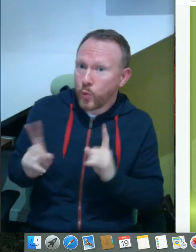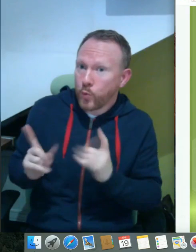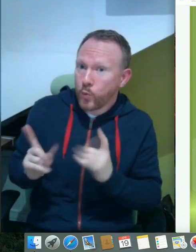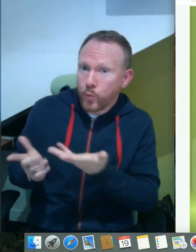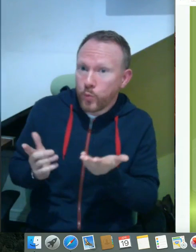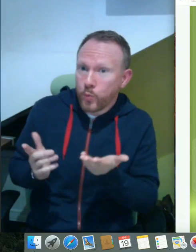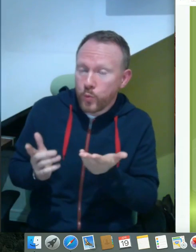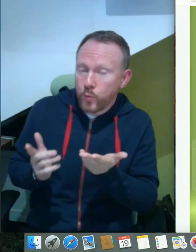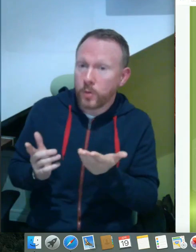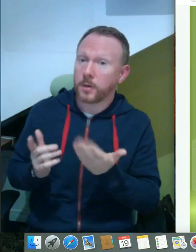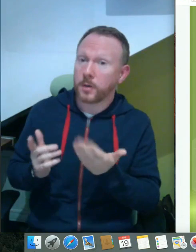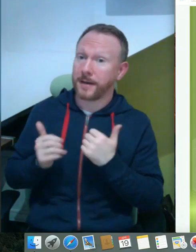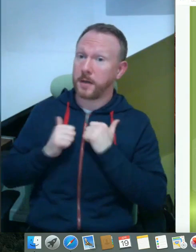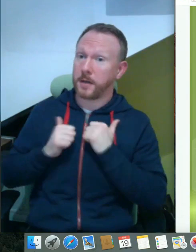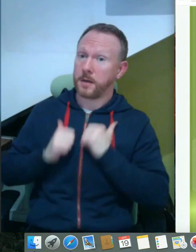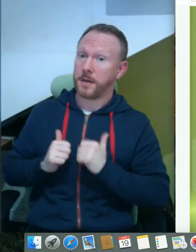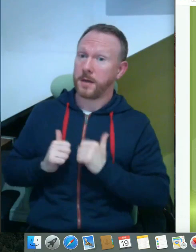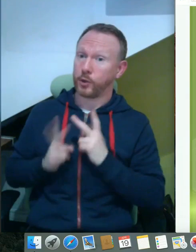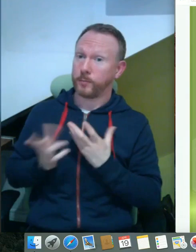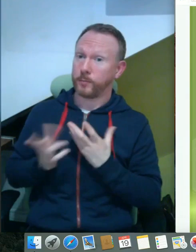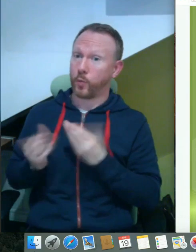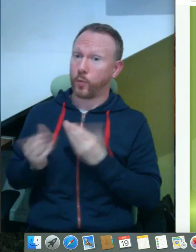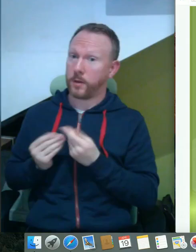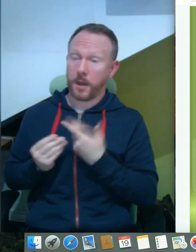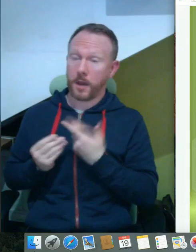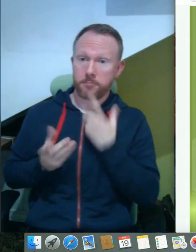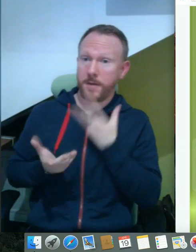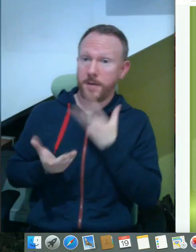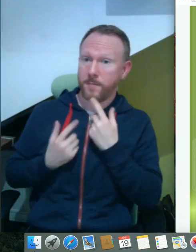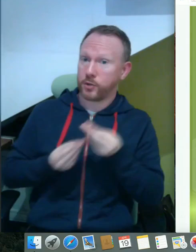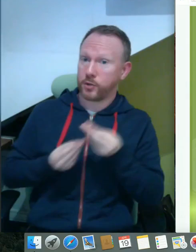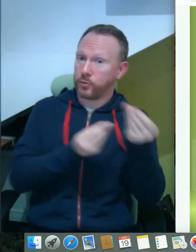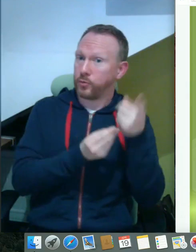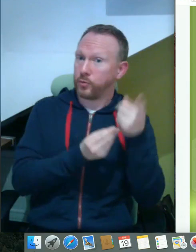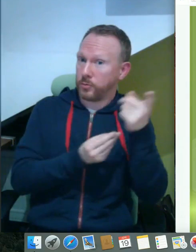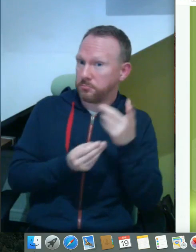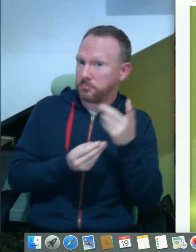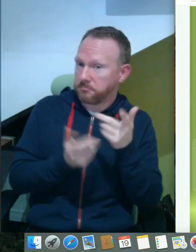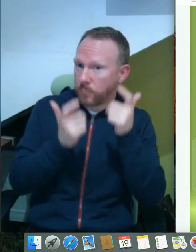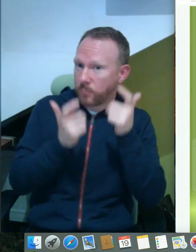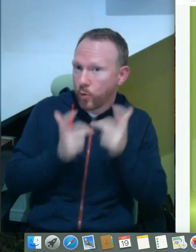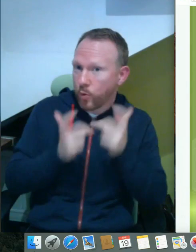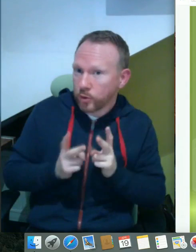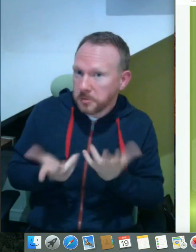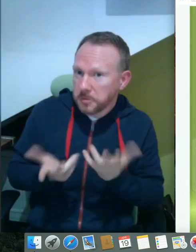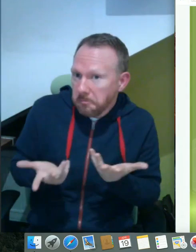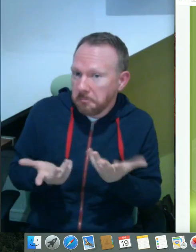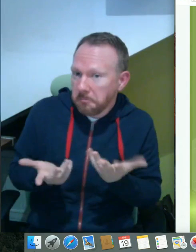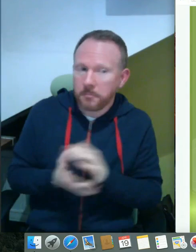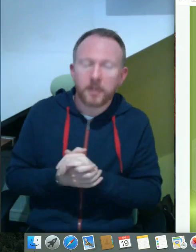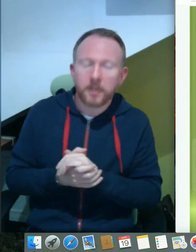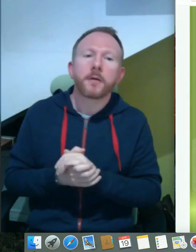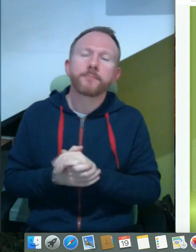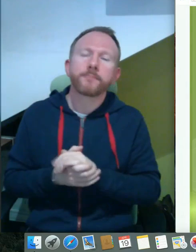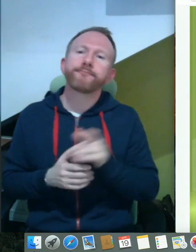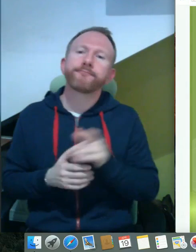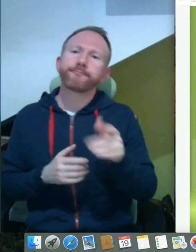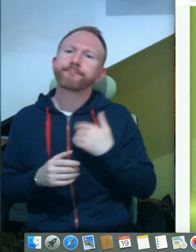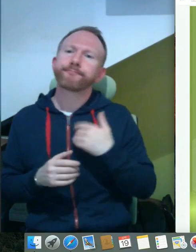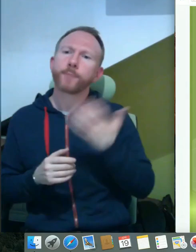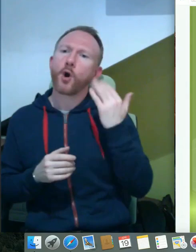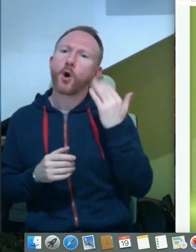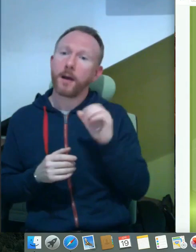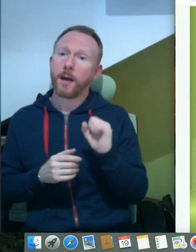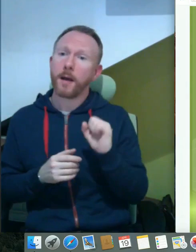do. Okay. I remember a chat earlier on before was Byron Campbell was